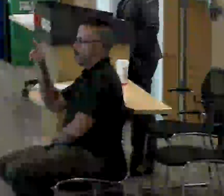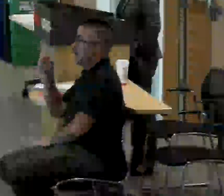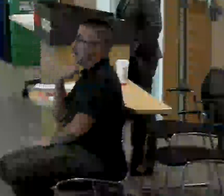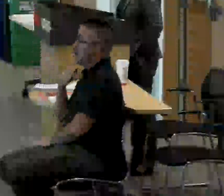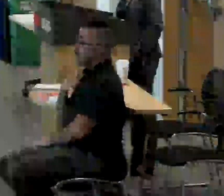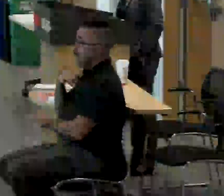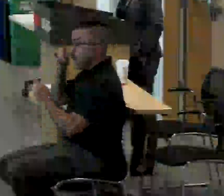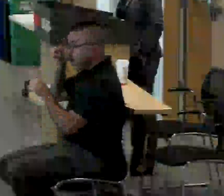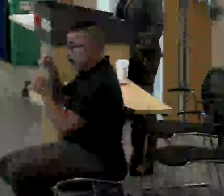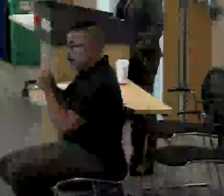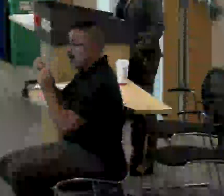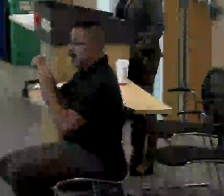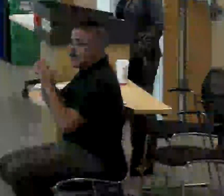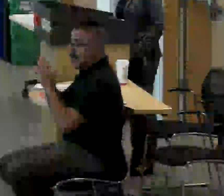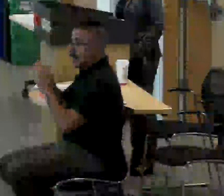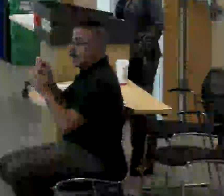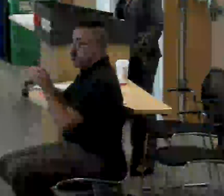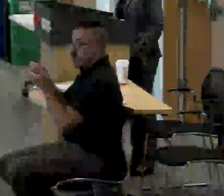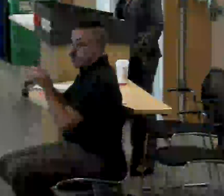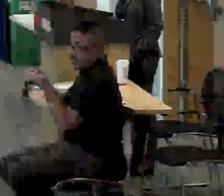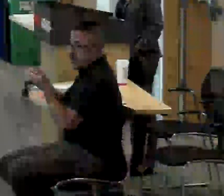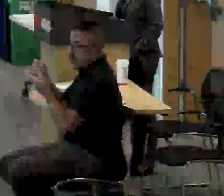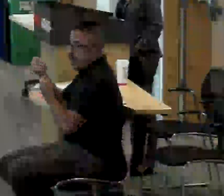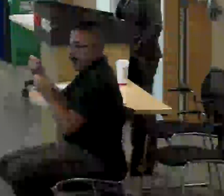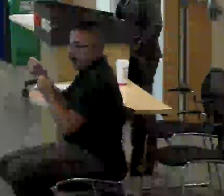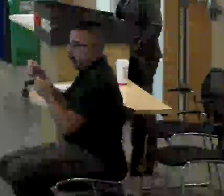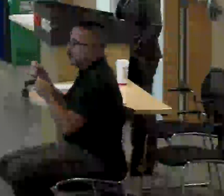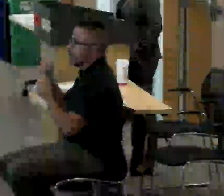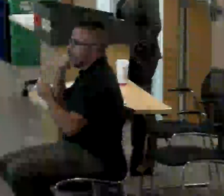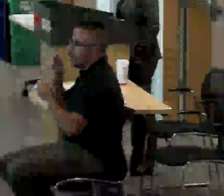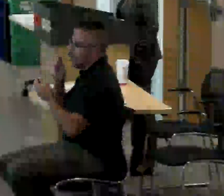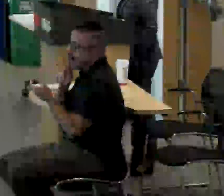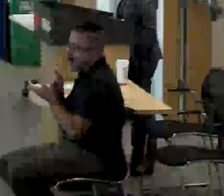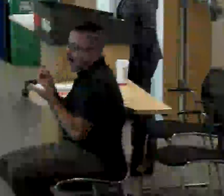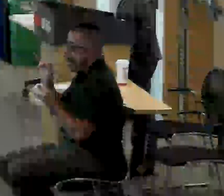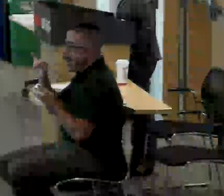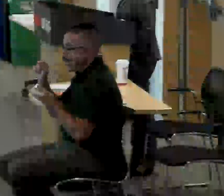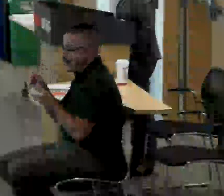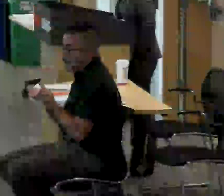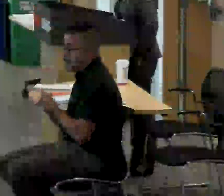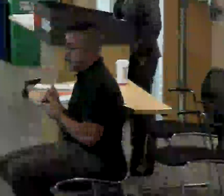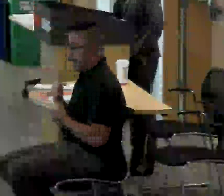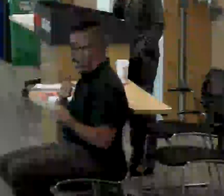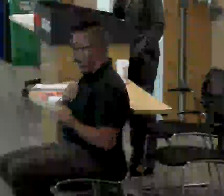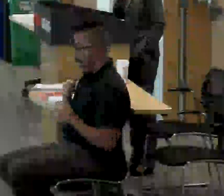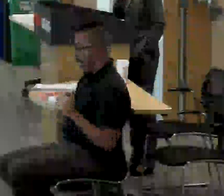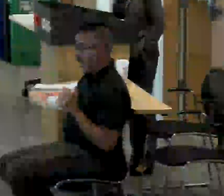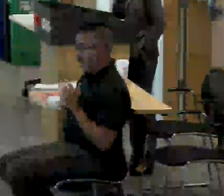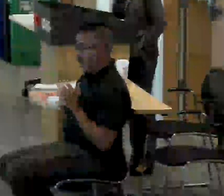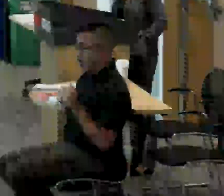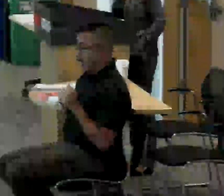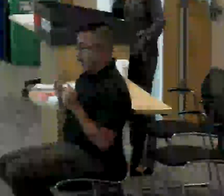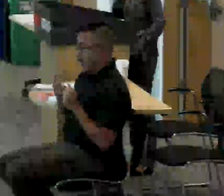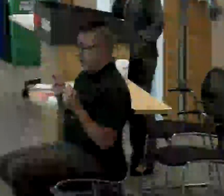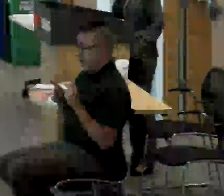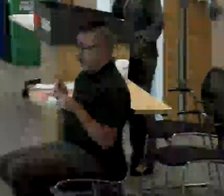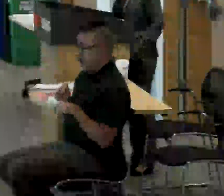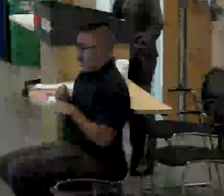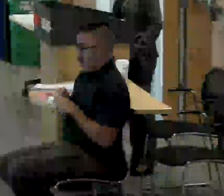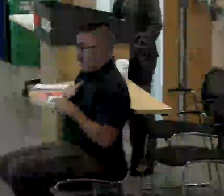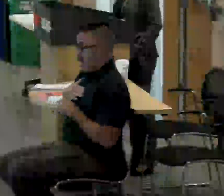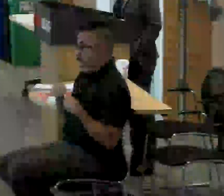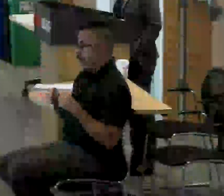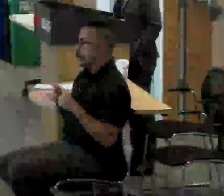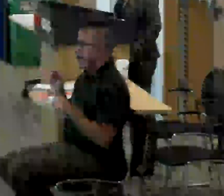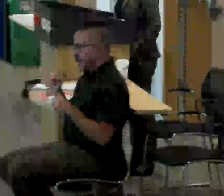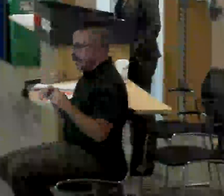and admin that as a small public agency of 3, I cannot afford. So that's kind of how it's